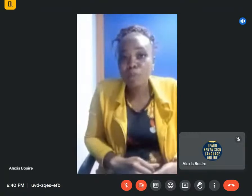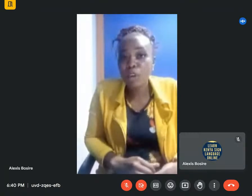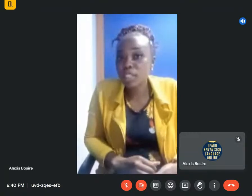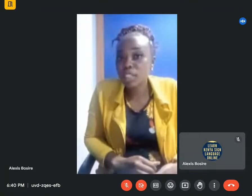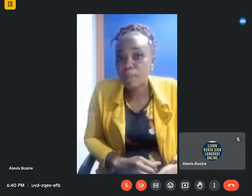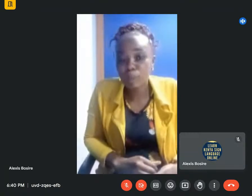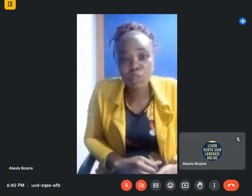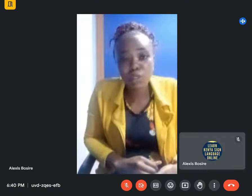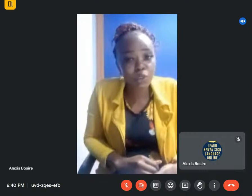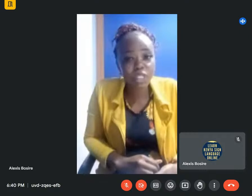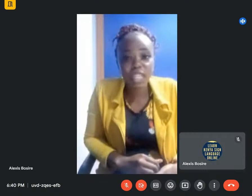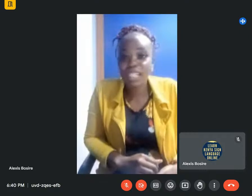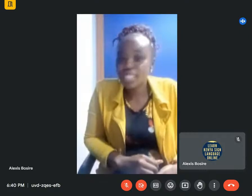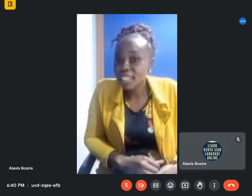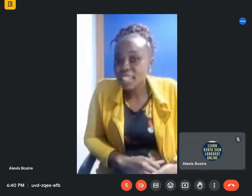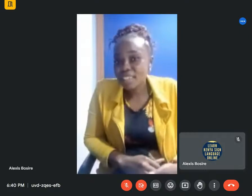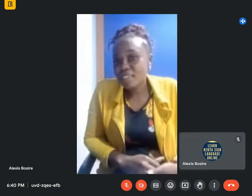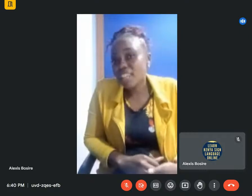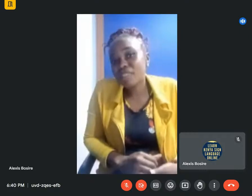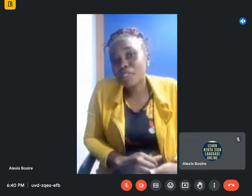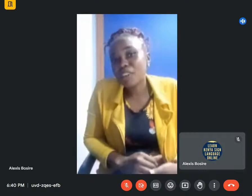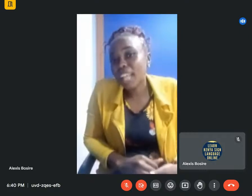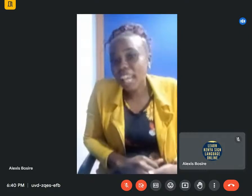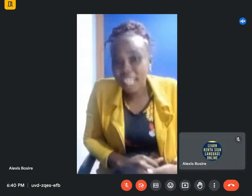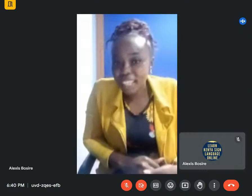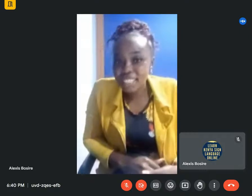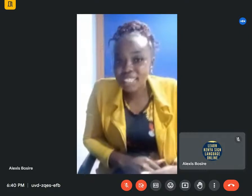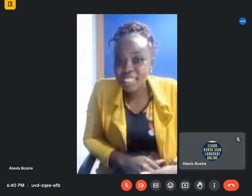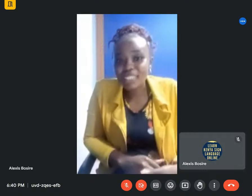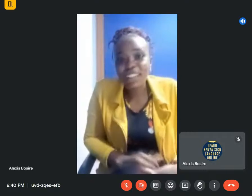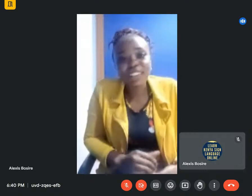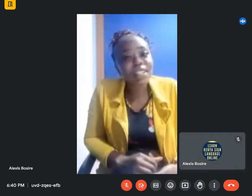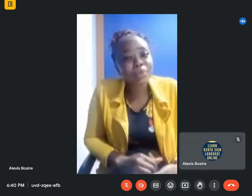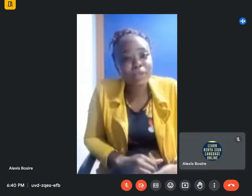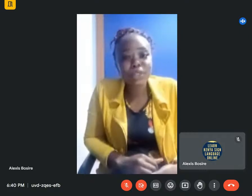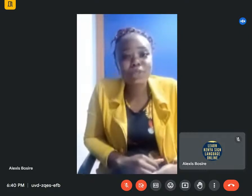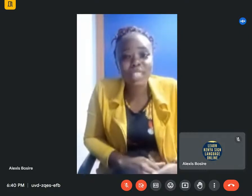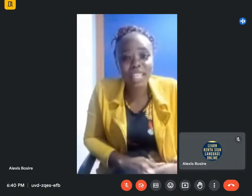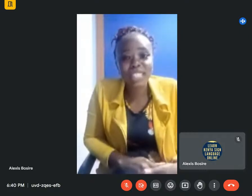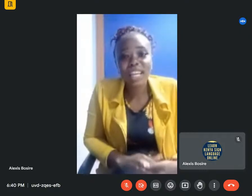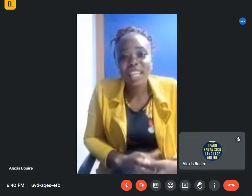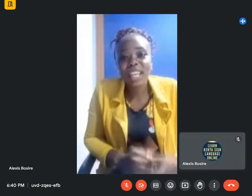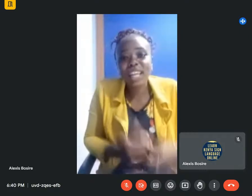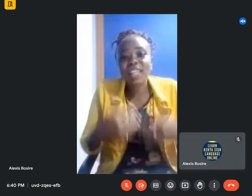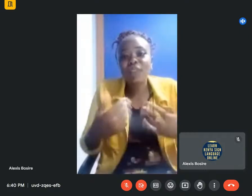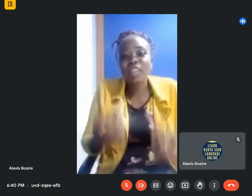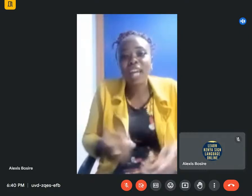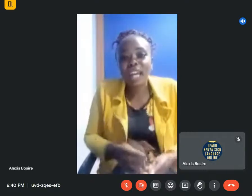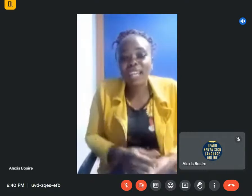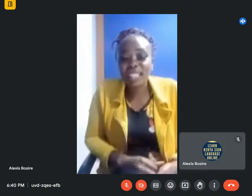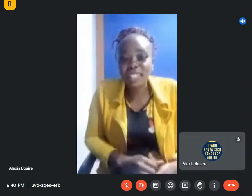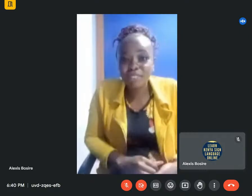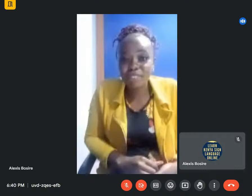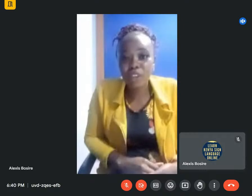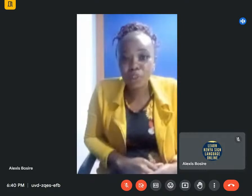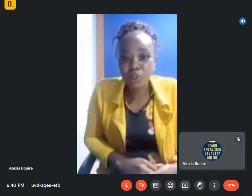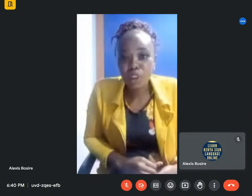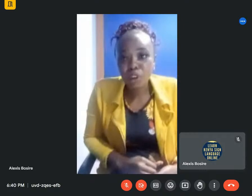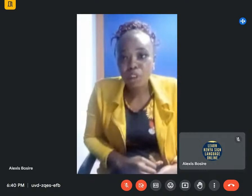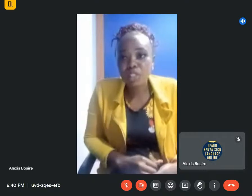you're not supposed to change. Even if you don't like it, you are not supposed to change. That is how they identify you. Because